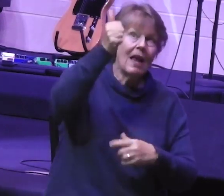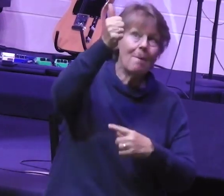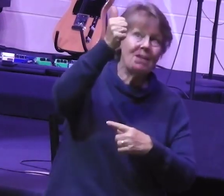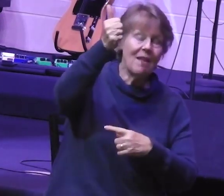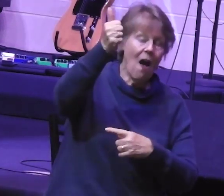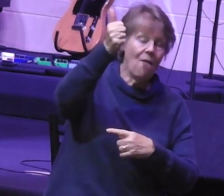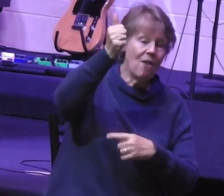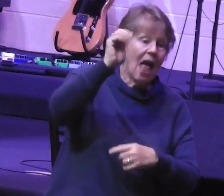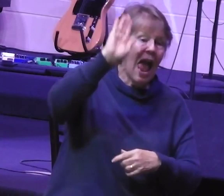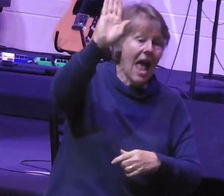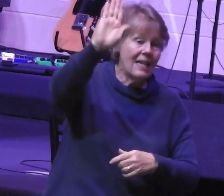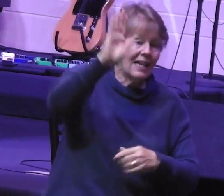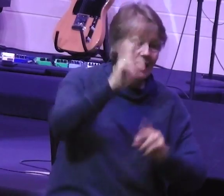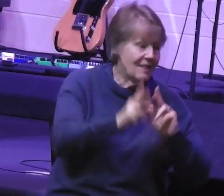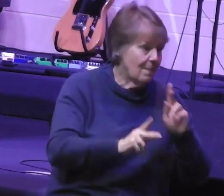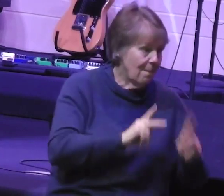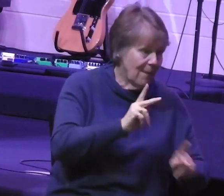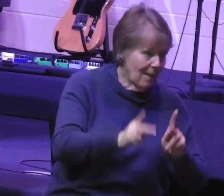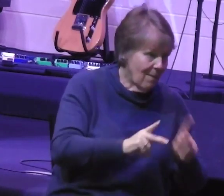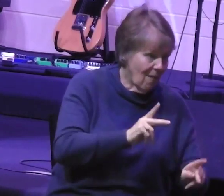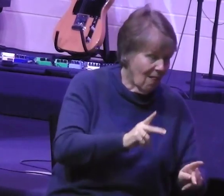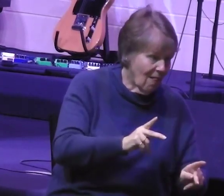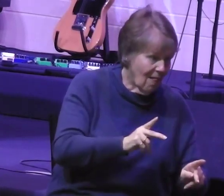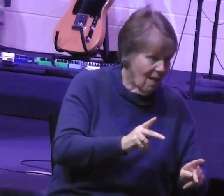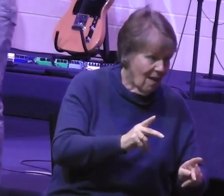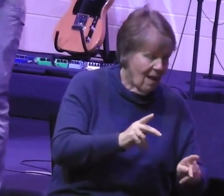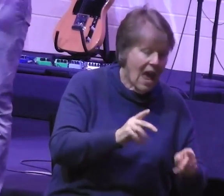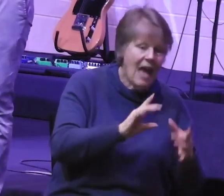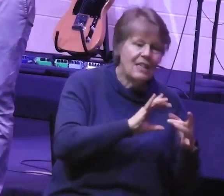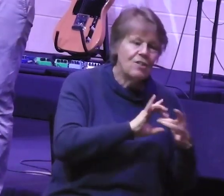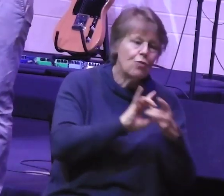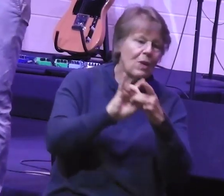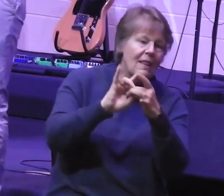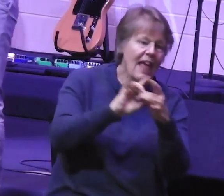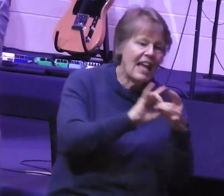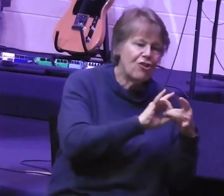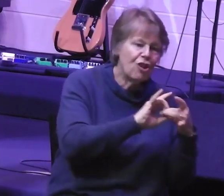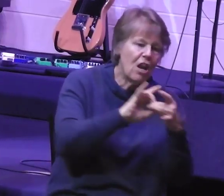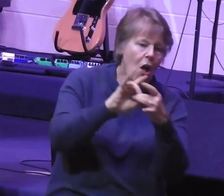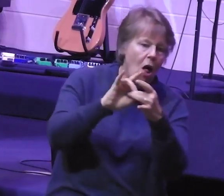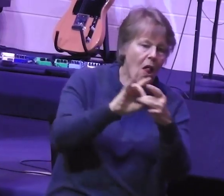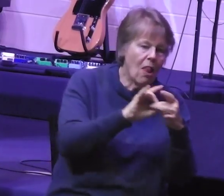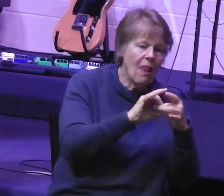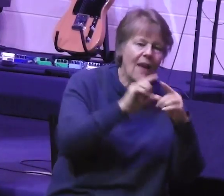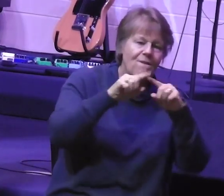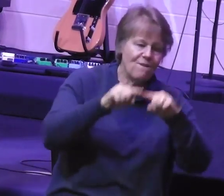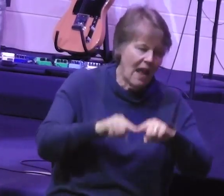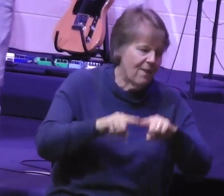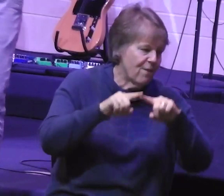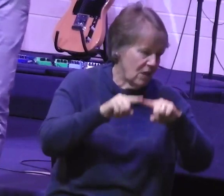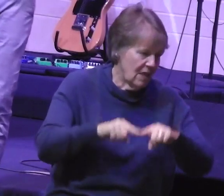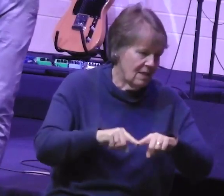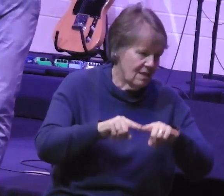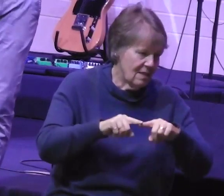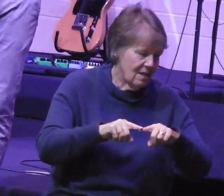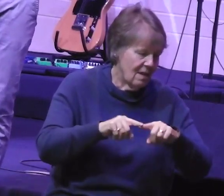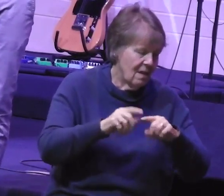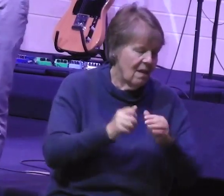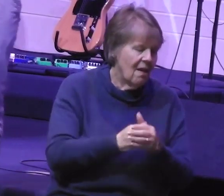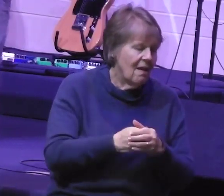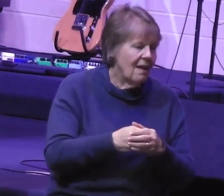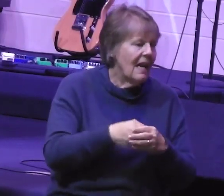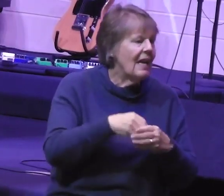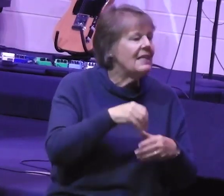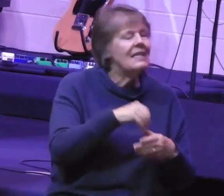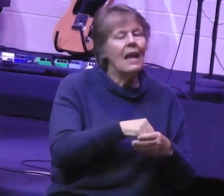to relational faithfulness. And this is exactly what we're going to see throughout the rest of the story, both of Exodus and of the